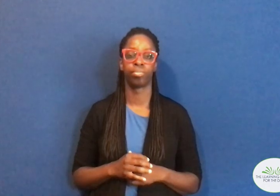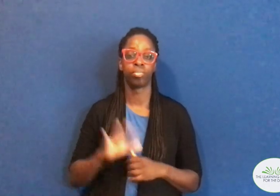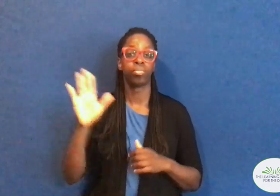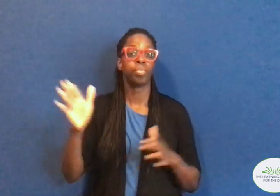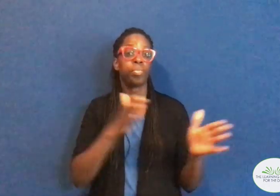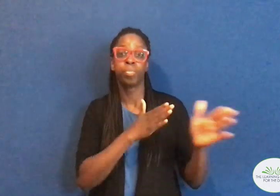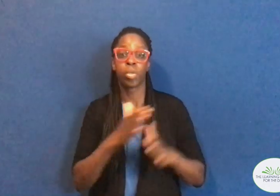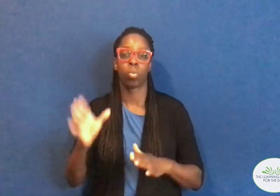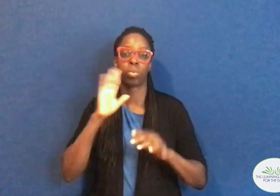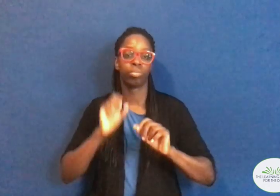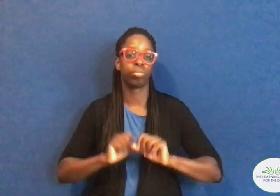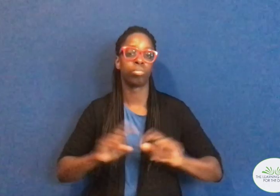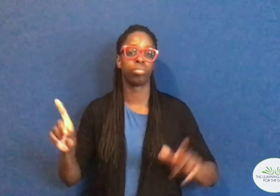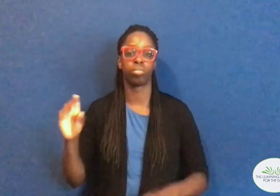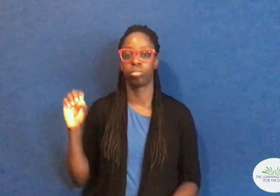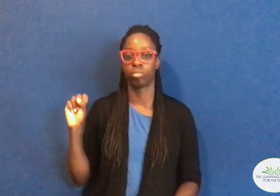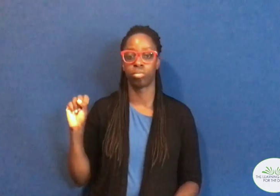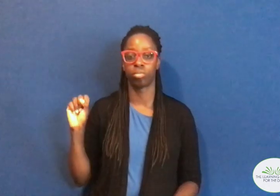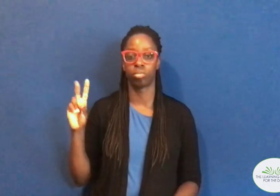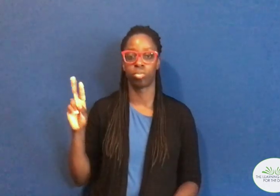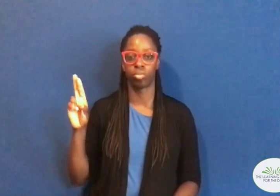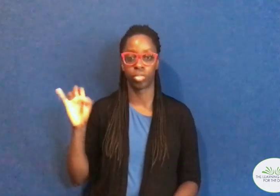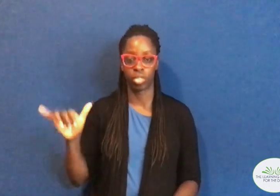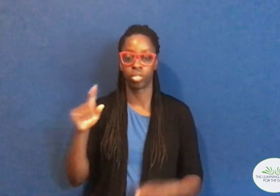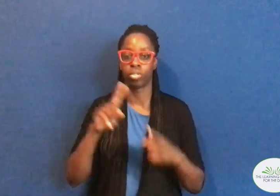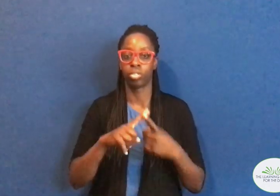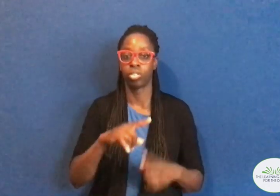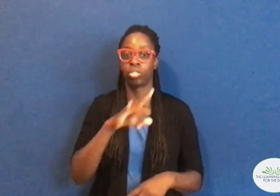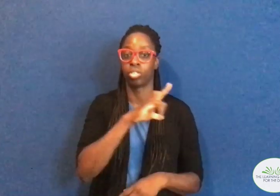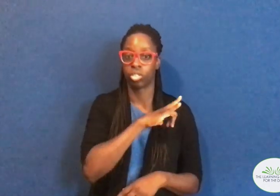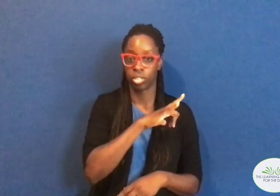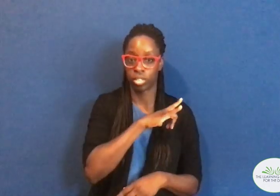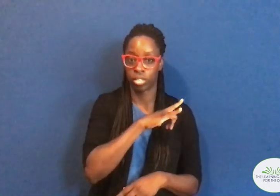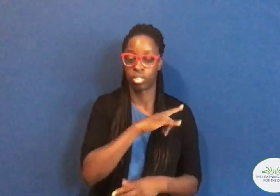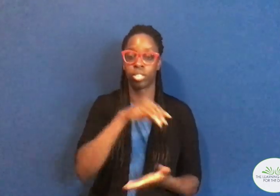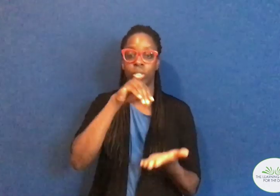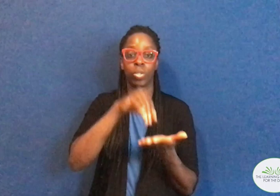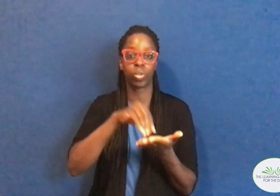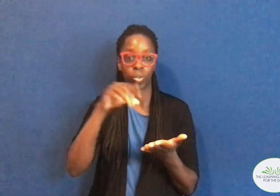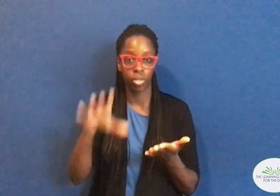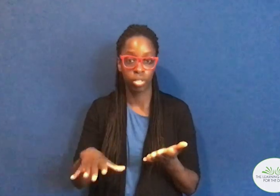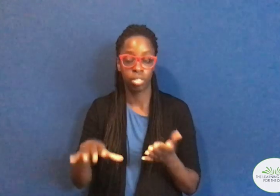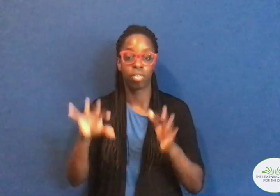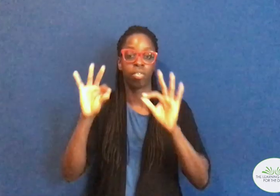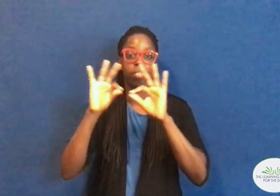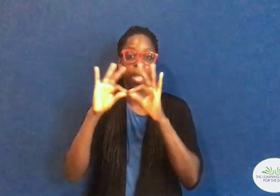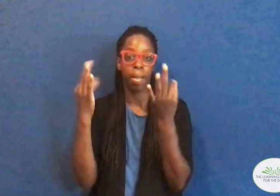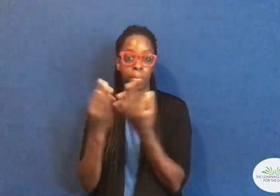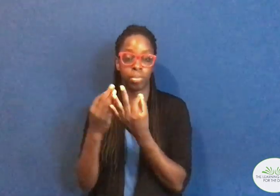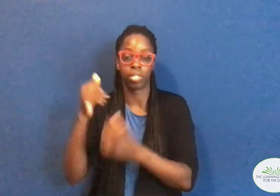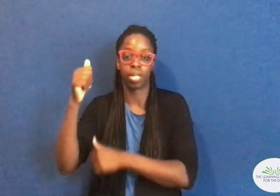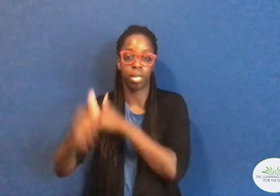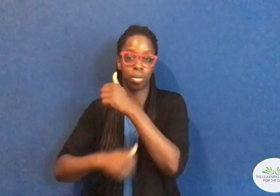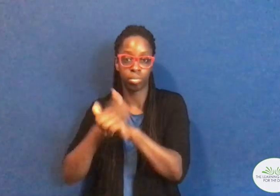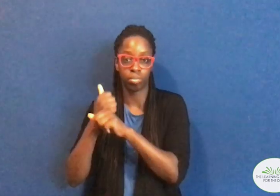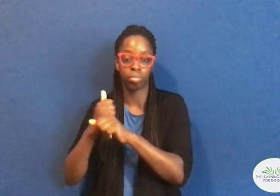organization of TLC and to support the development and implementation of a long-term plan of action